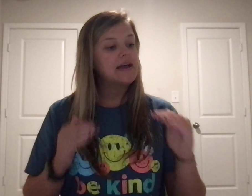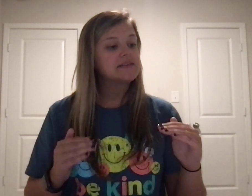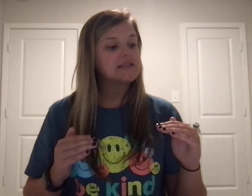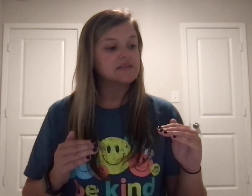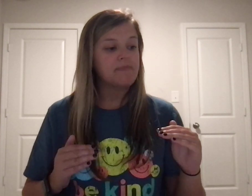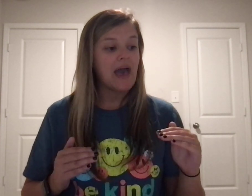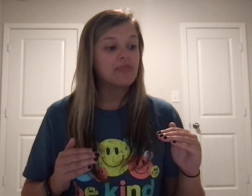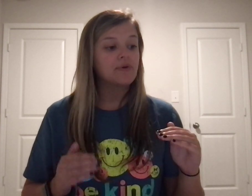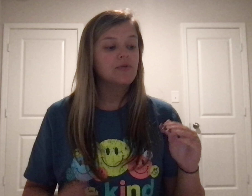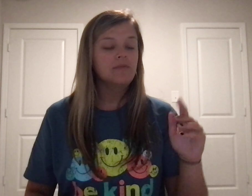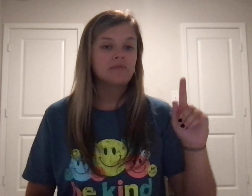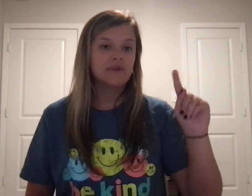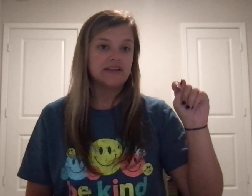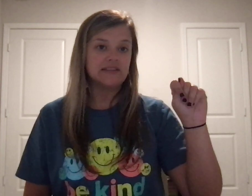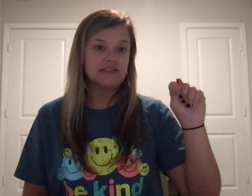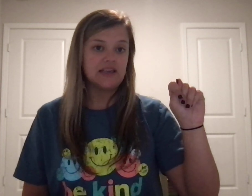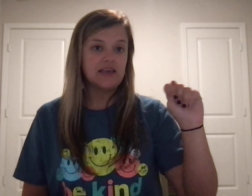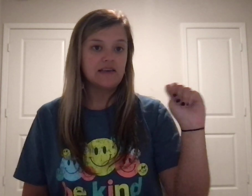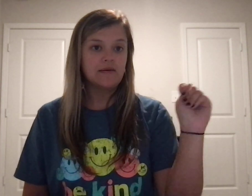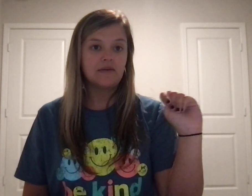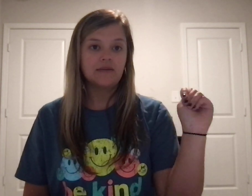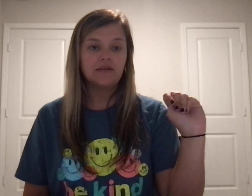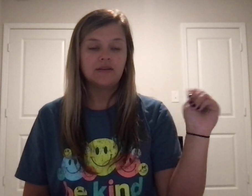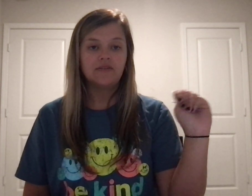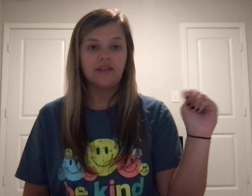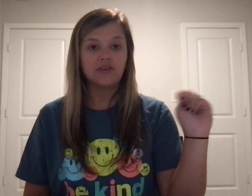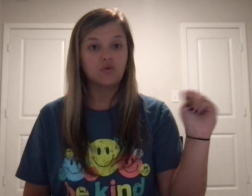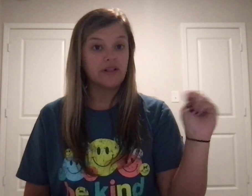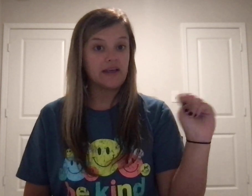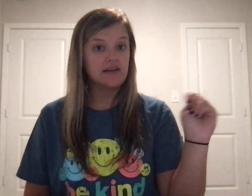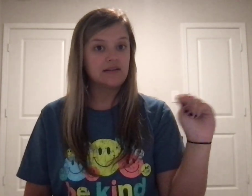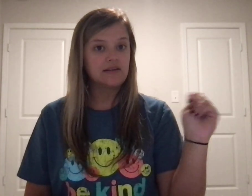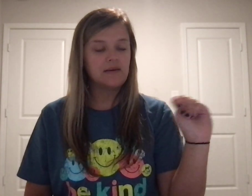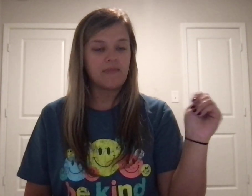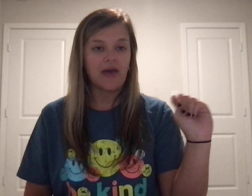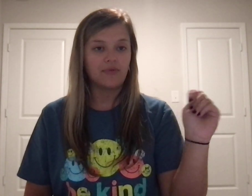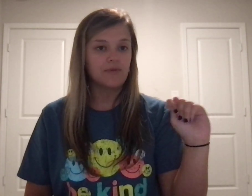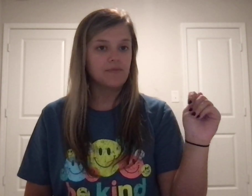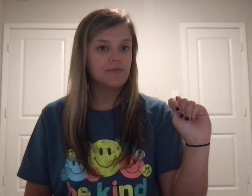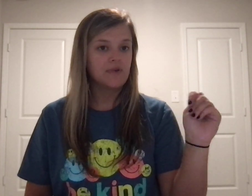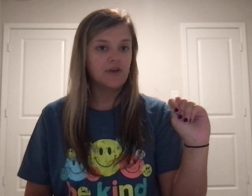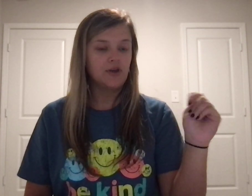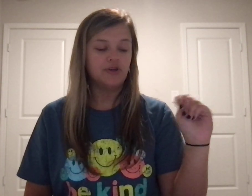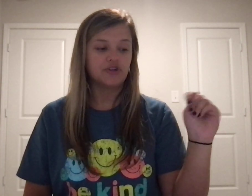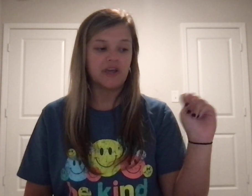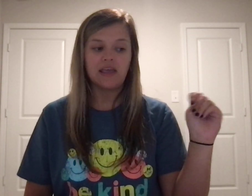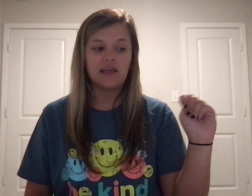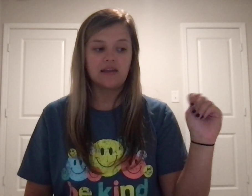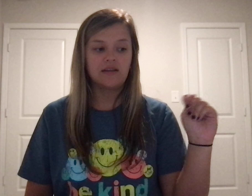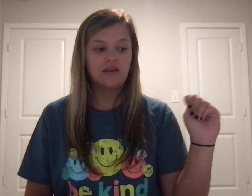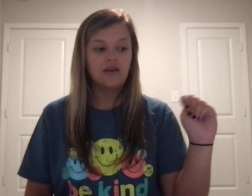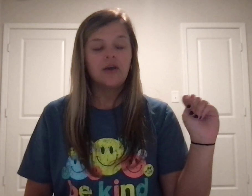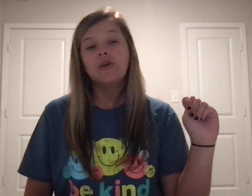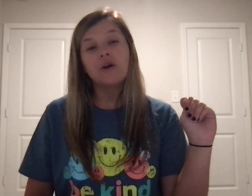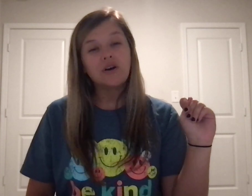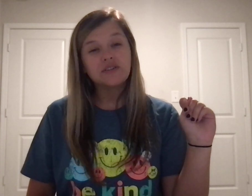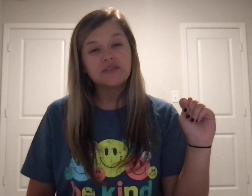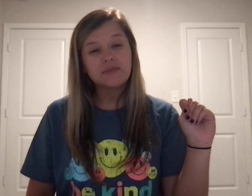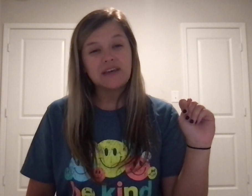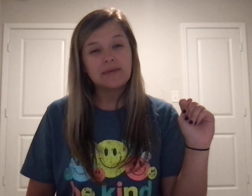Next is bathroom. It's a T, like toilet, bathroom, and just shaking it. You'll also sometimes